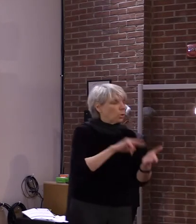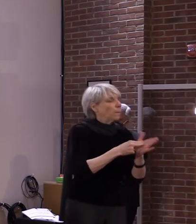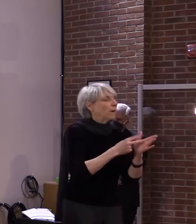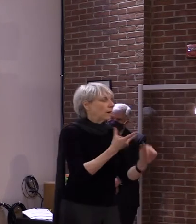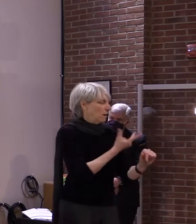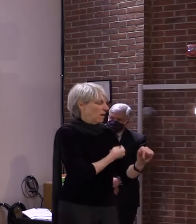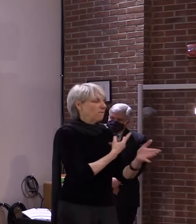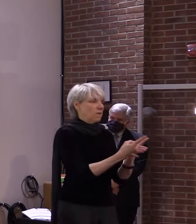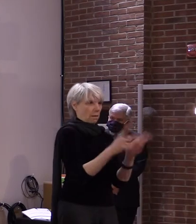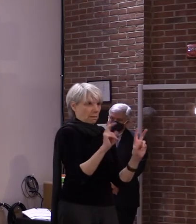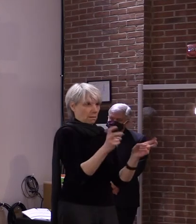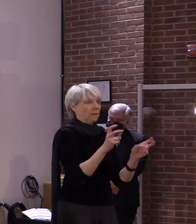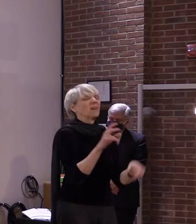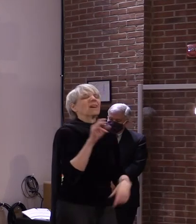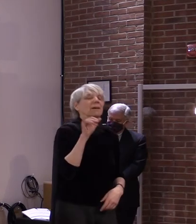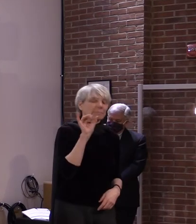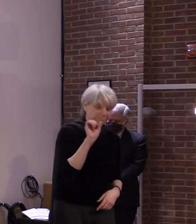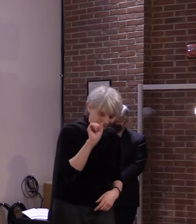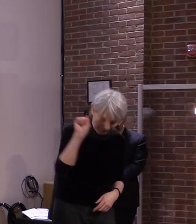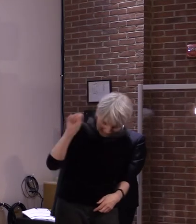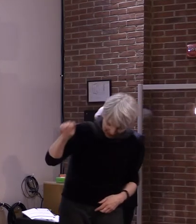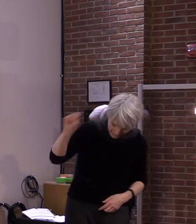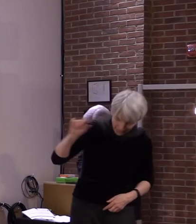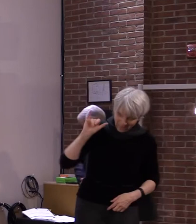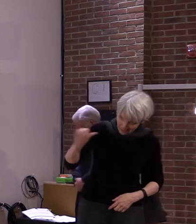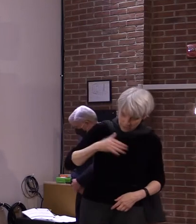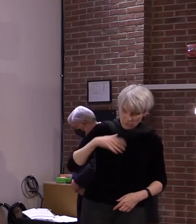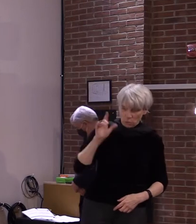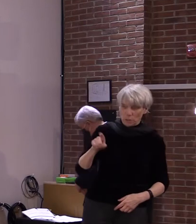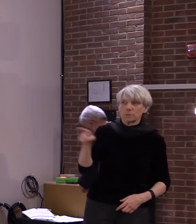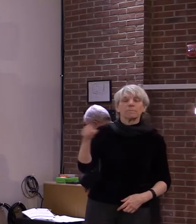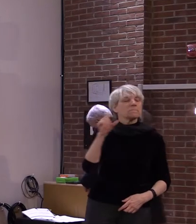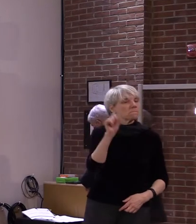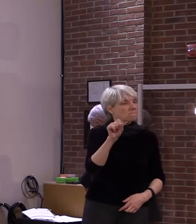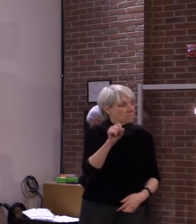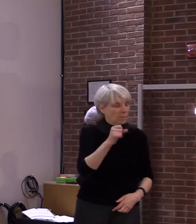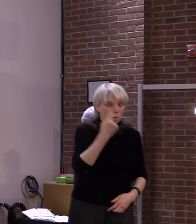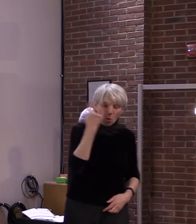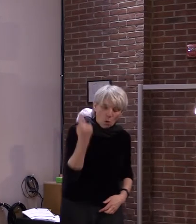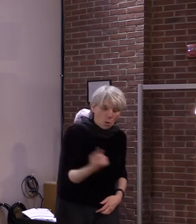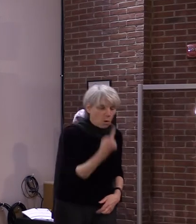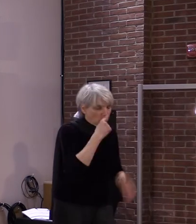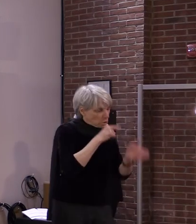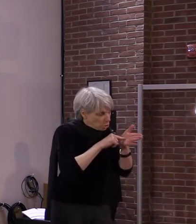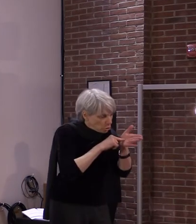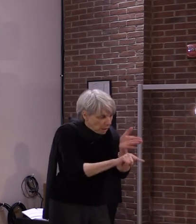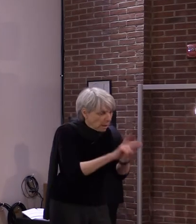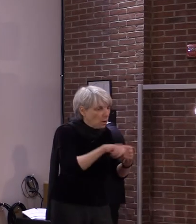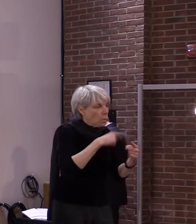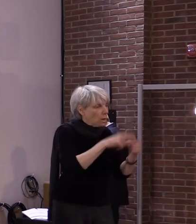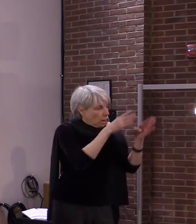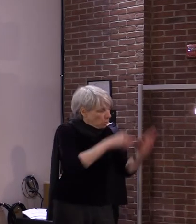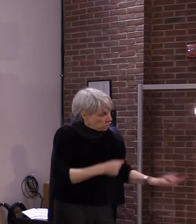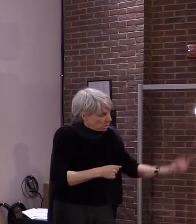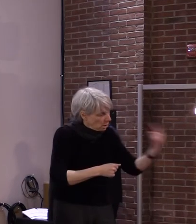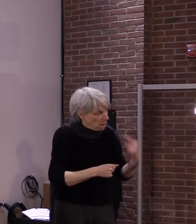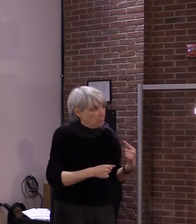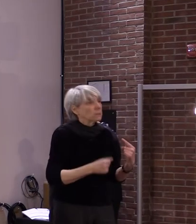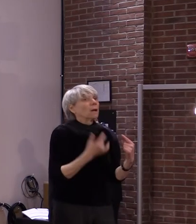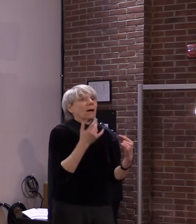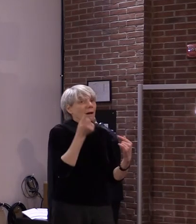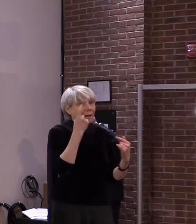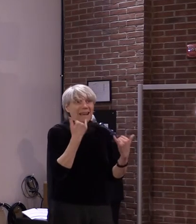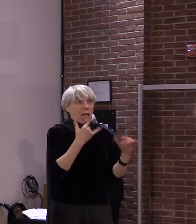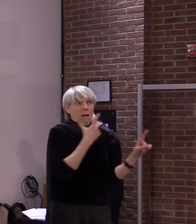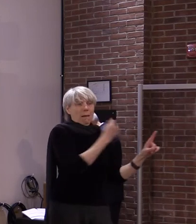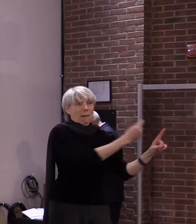so exactly so that is a core part of the interview of any case now that we have vaccine i can't